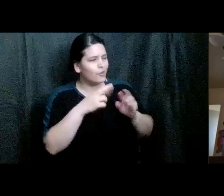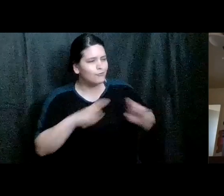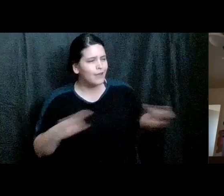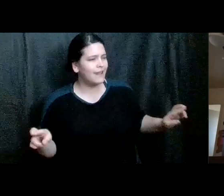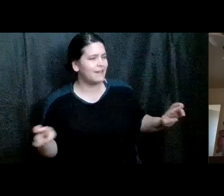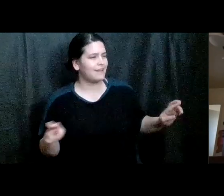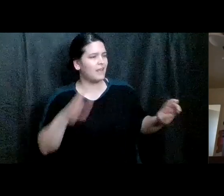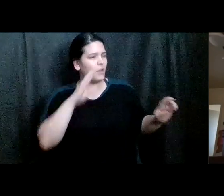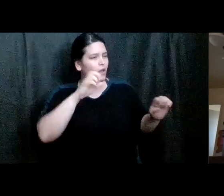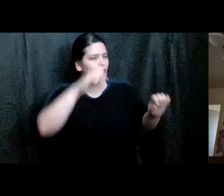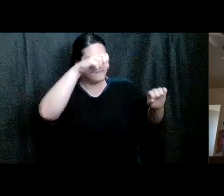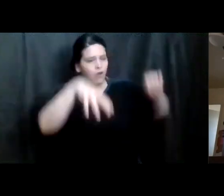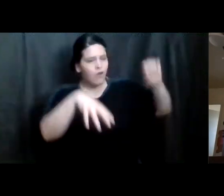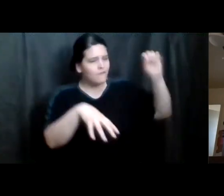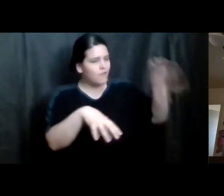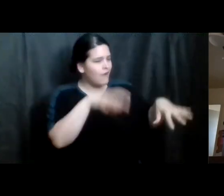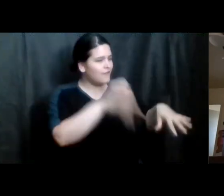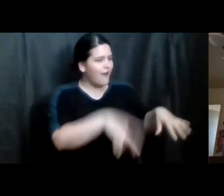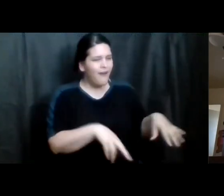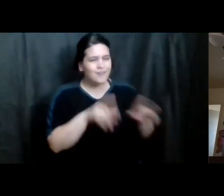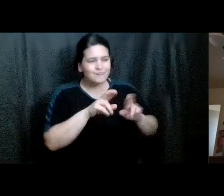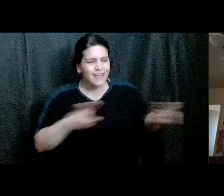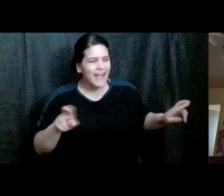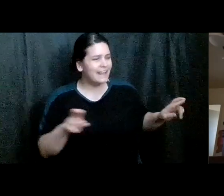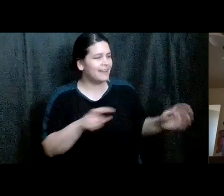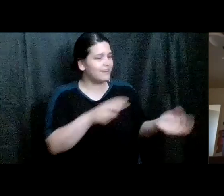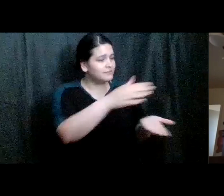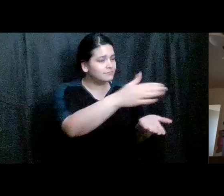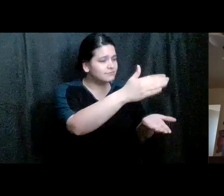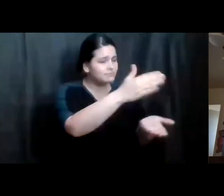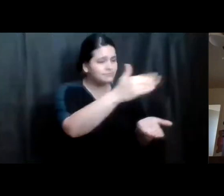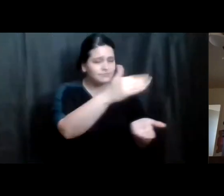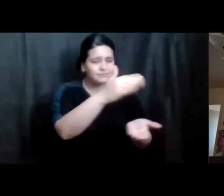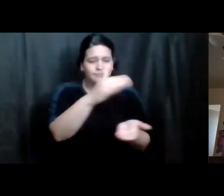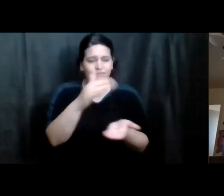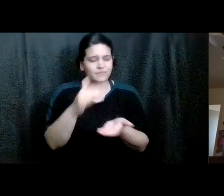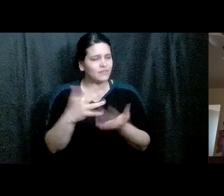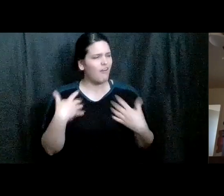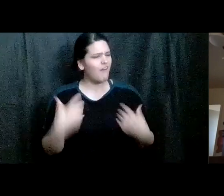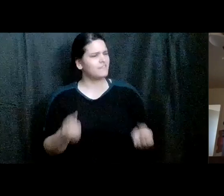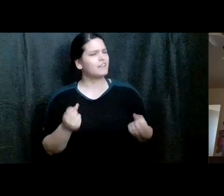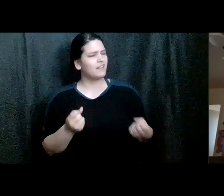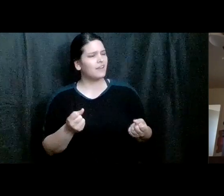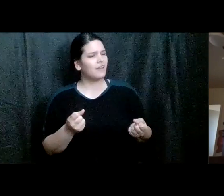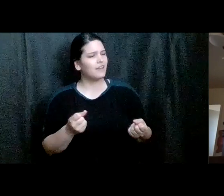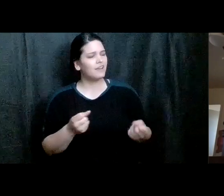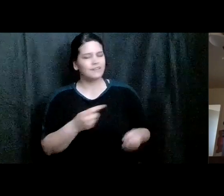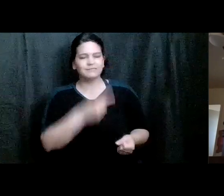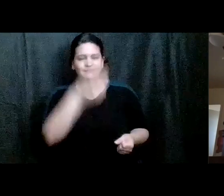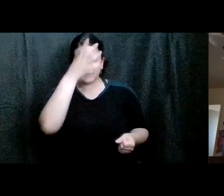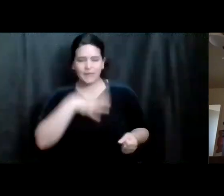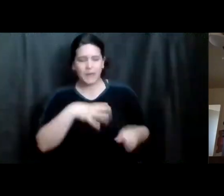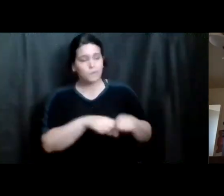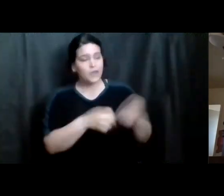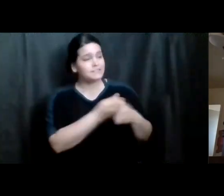purple buds effortlessly into your hand with a gentle touch. Confidently, he breaks a few and puts them upside down